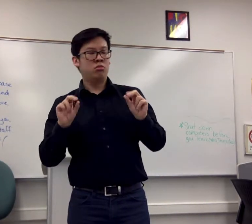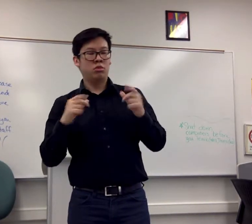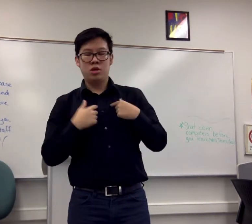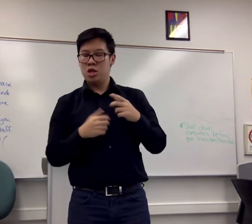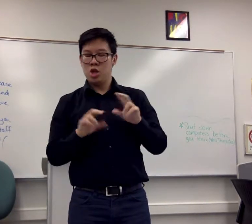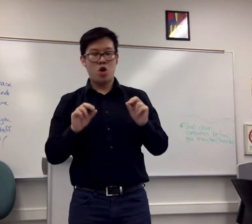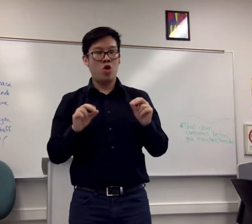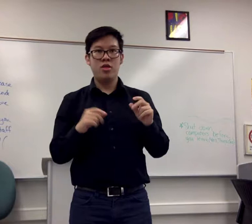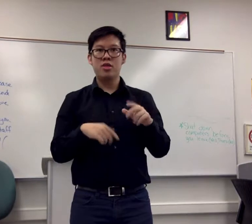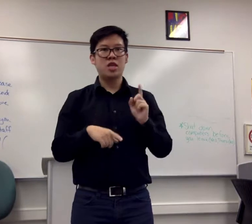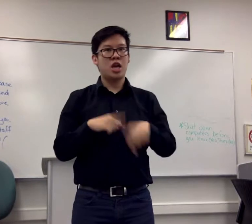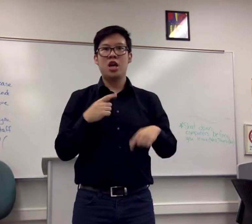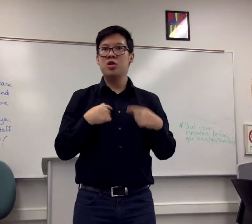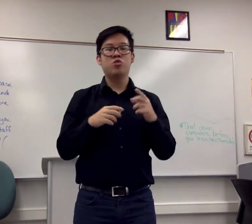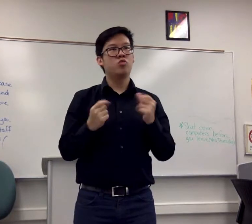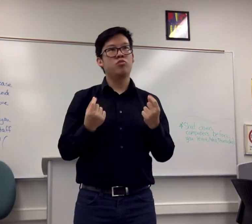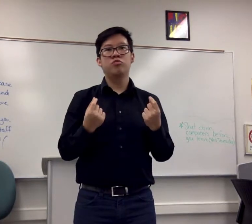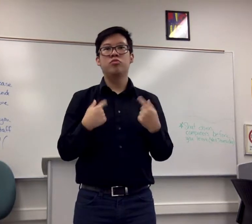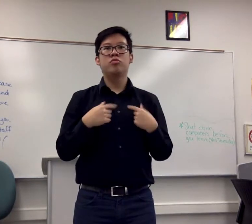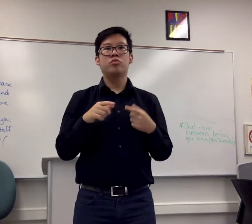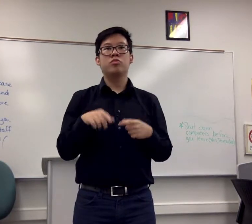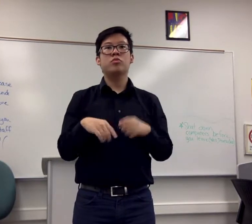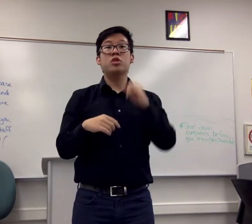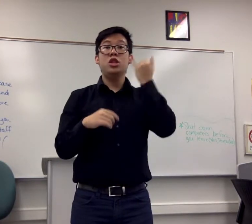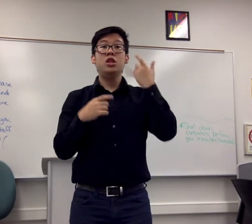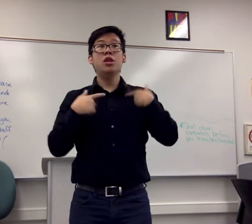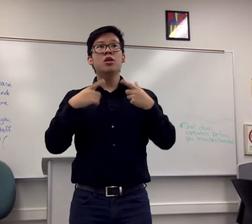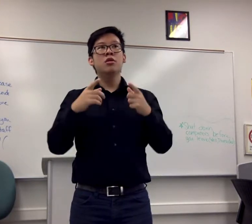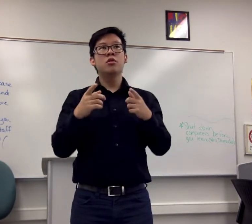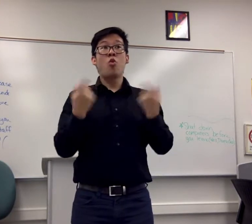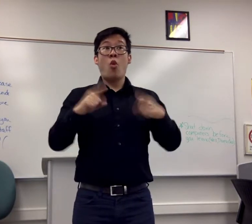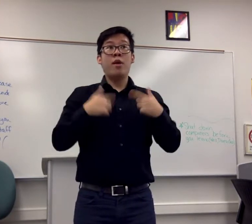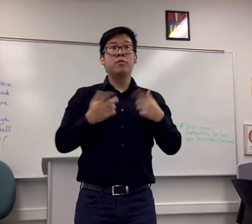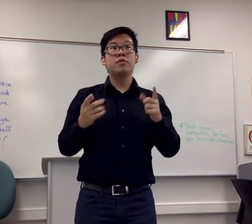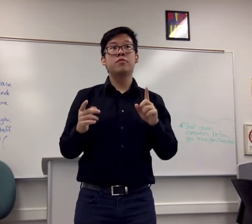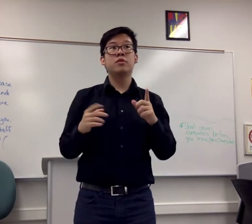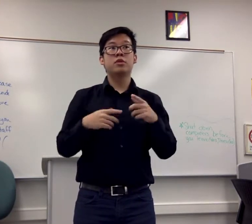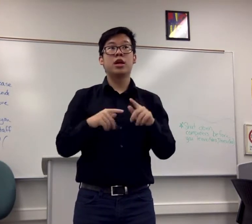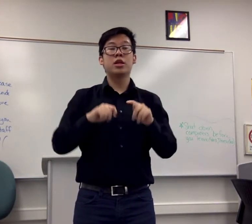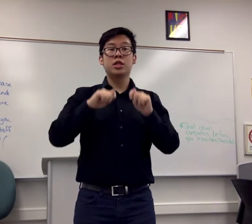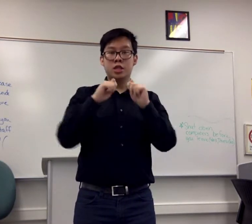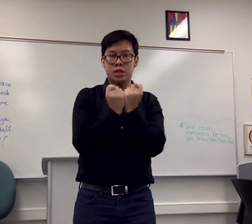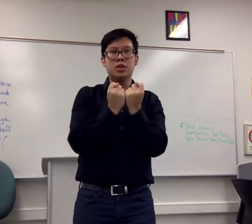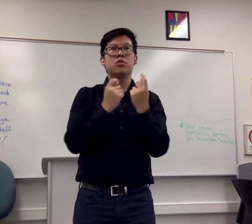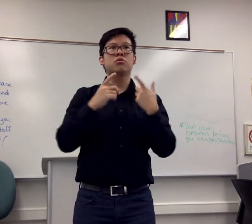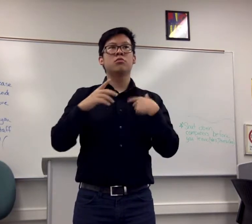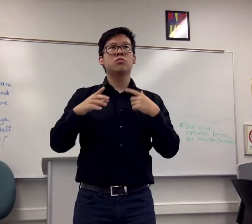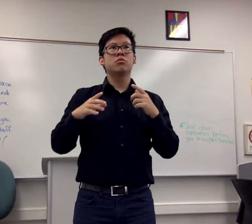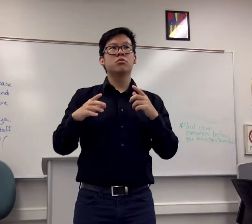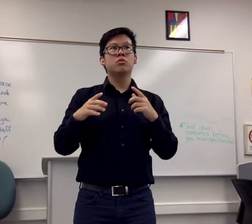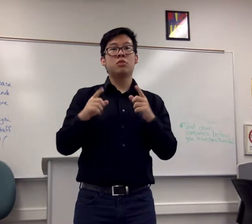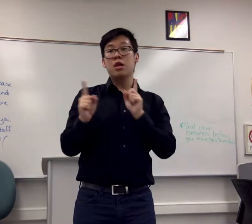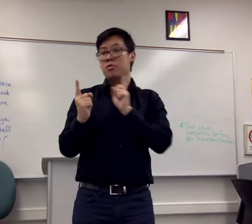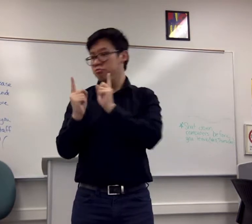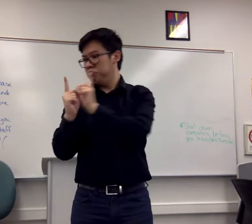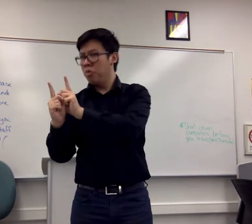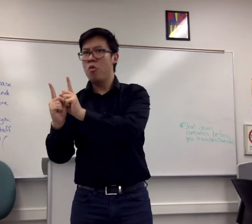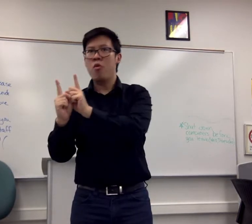team. Approach that team member. That's if they have a team. What if they don't? In a situation where they don't.